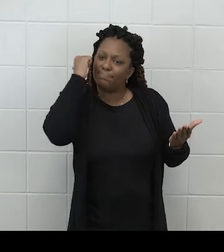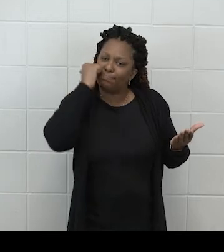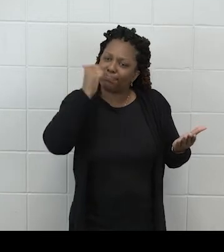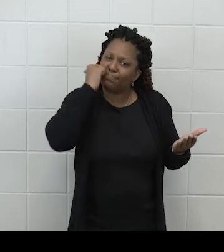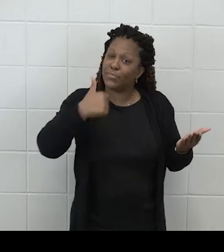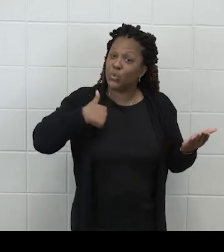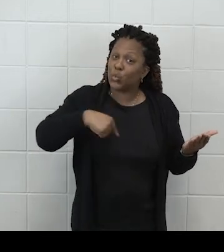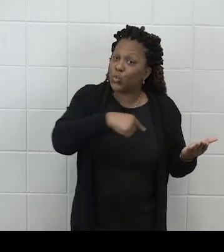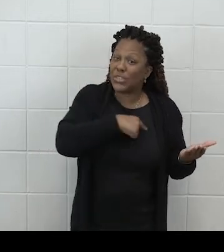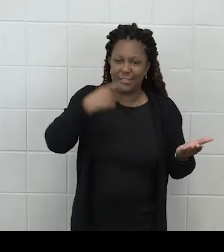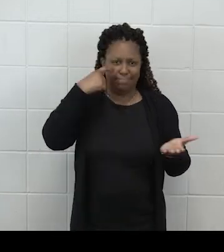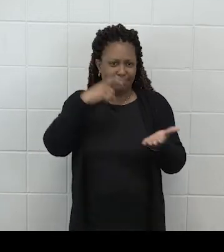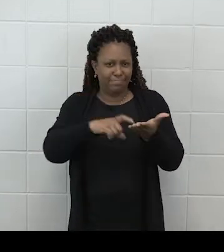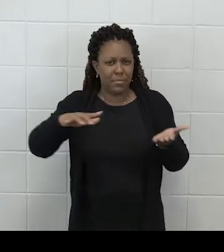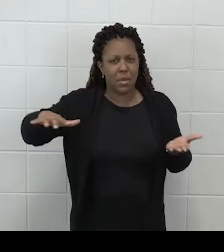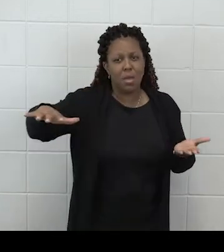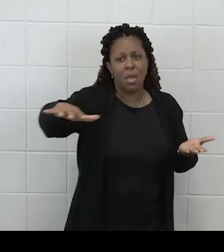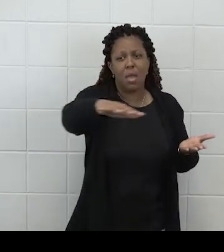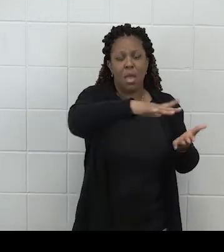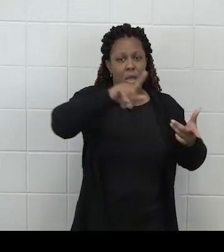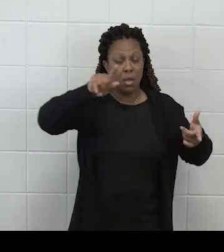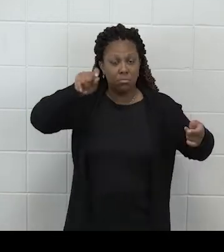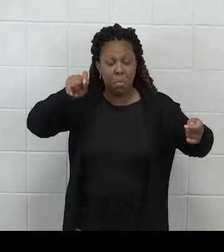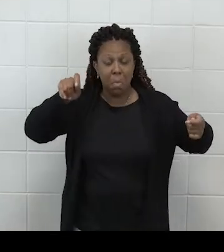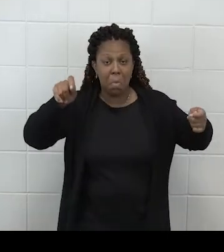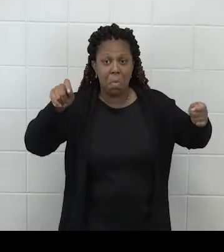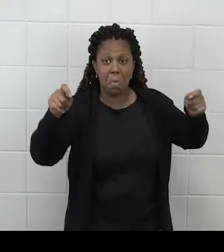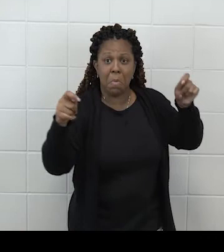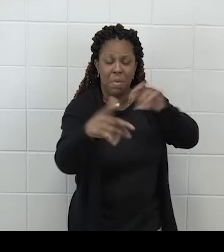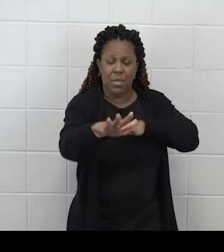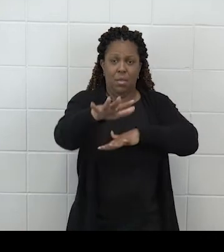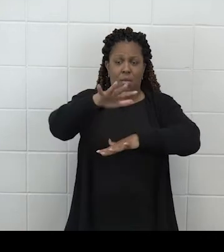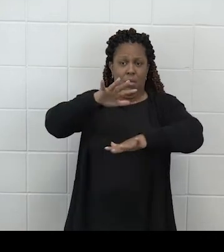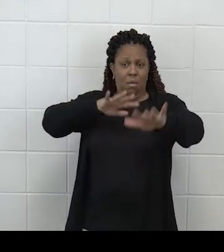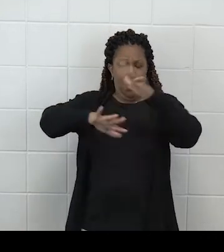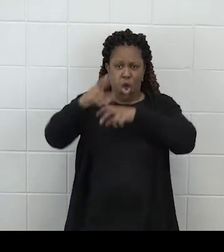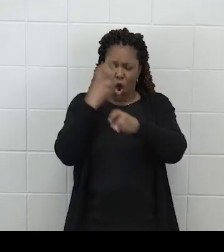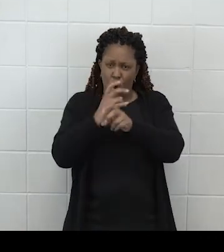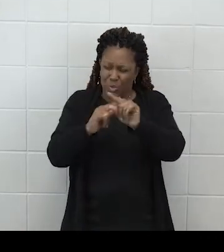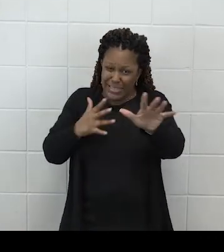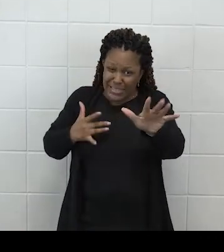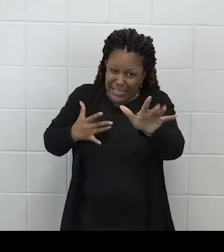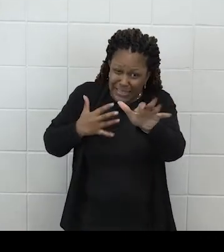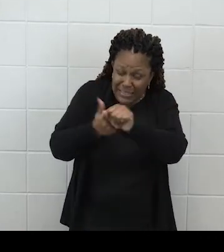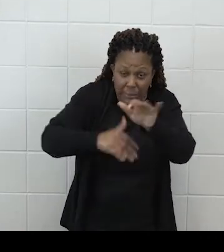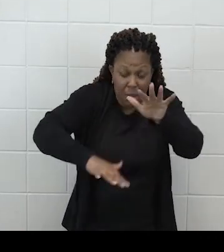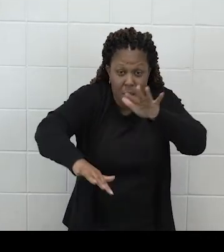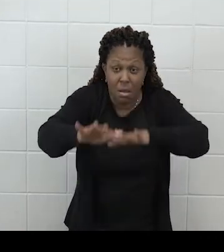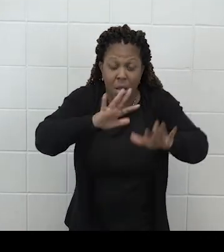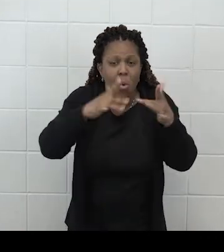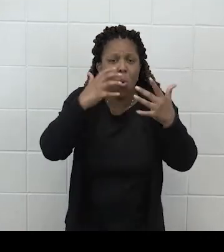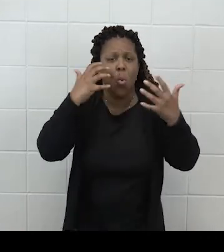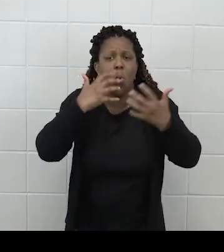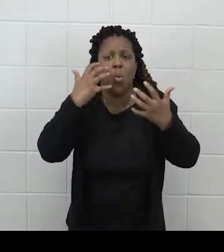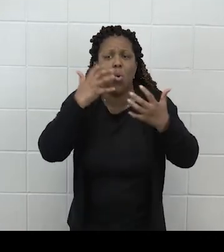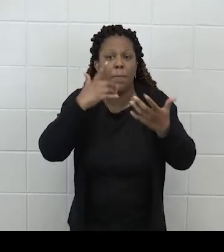an astonishing rate. We can scarcely keep up with it. I don't know about you, but sometimes I